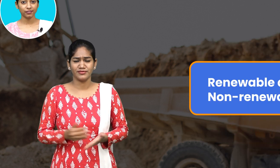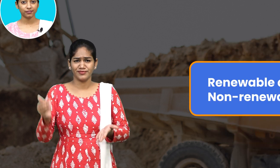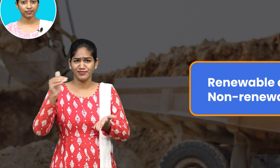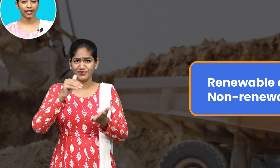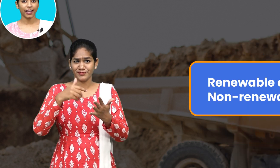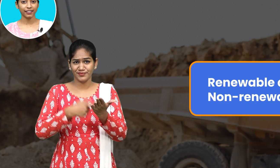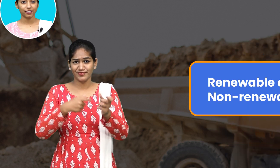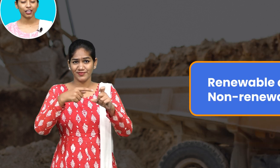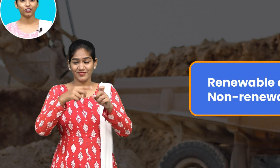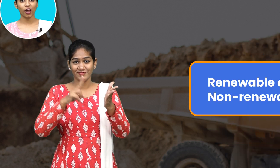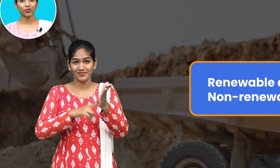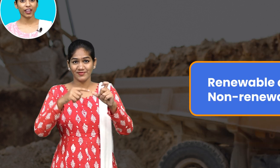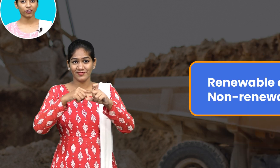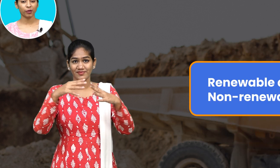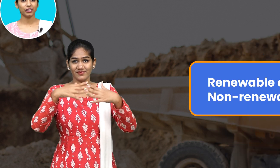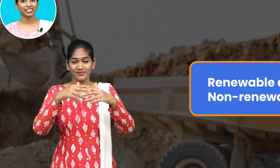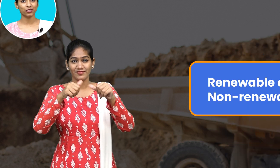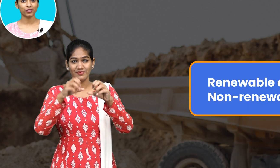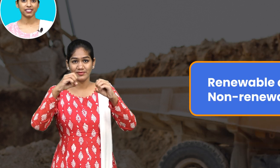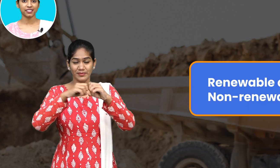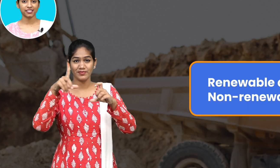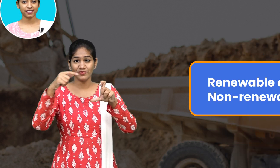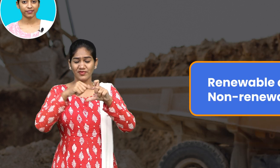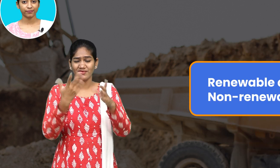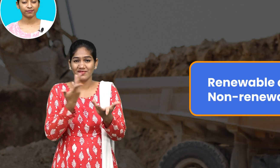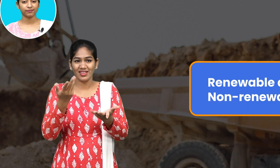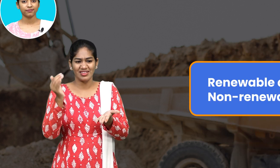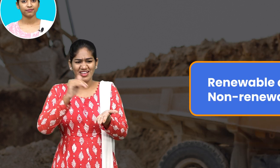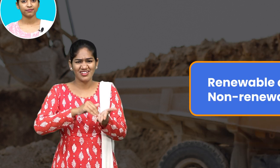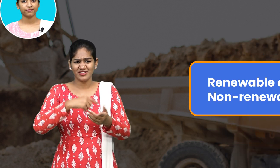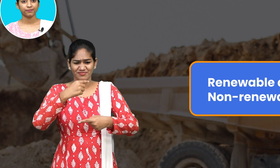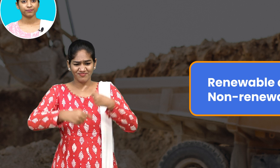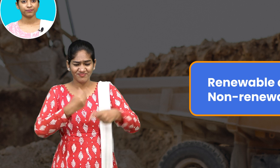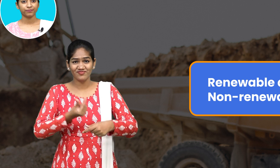Renewable and non-renewable resources.